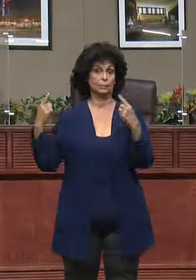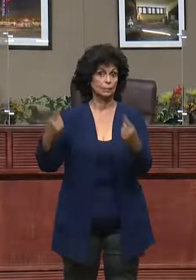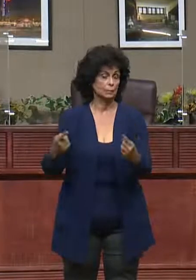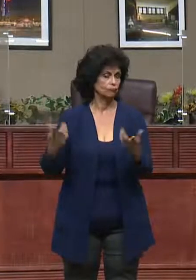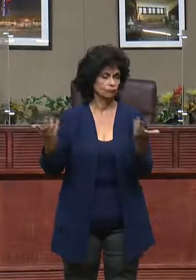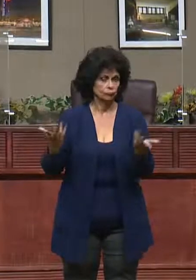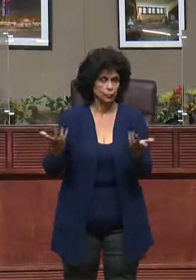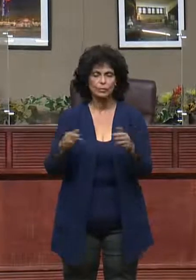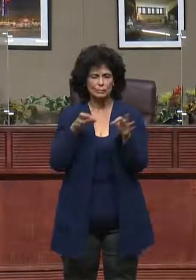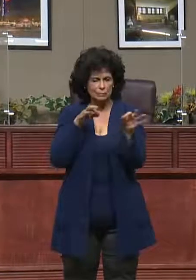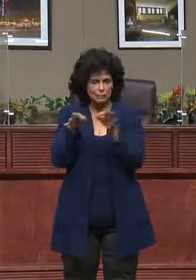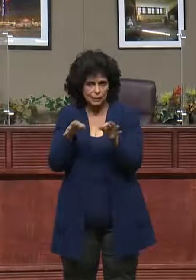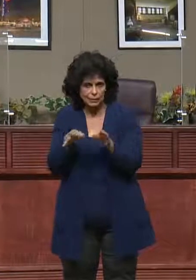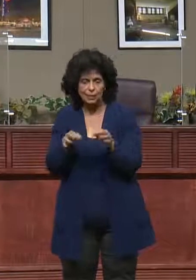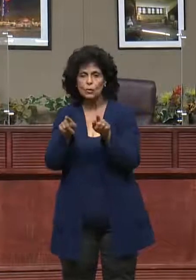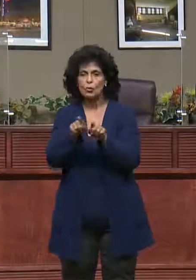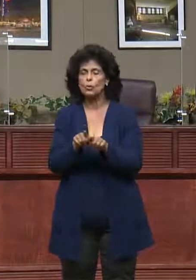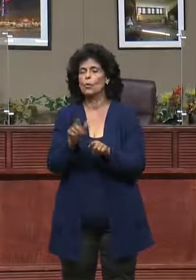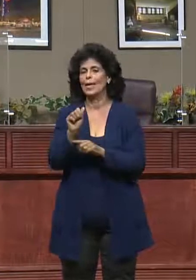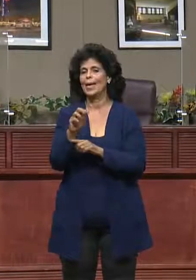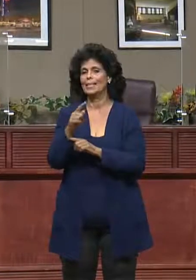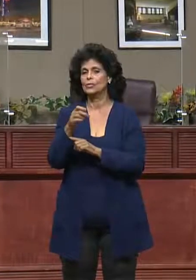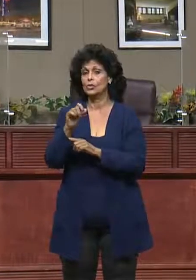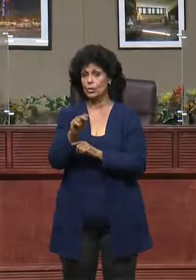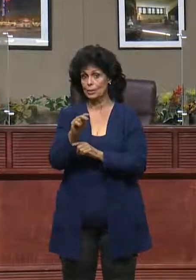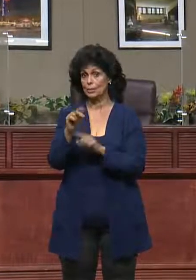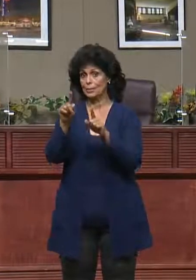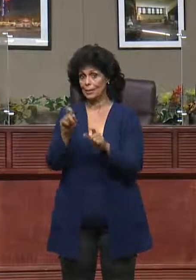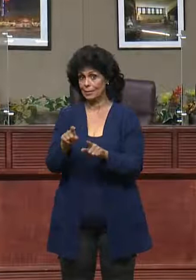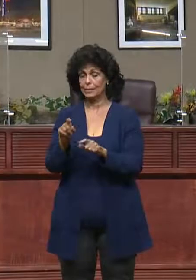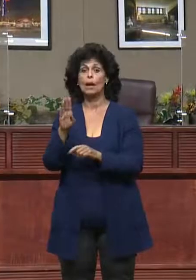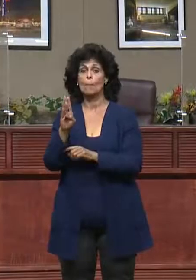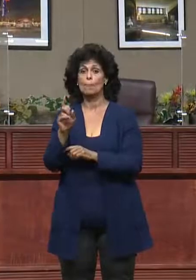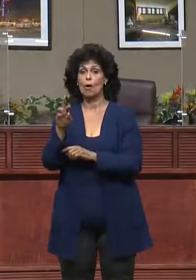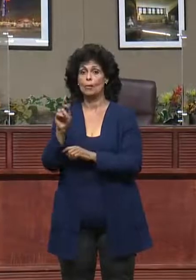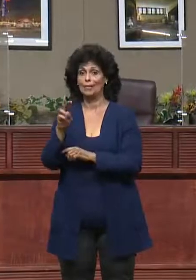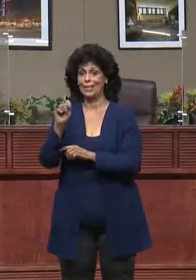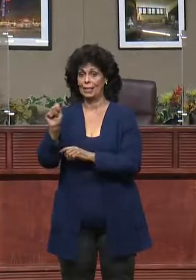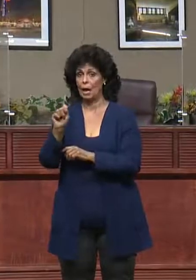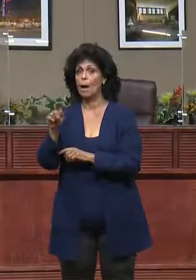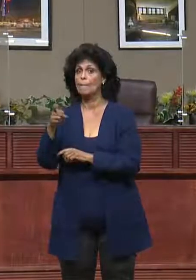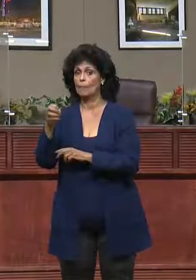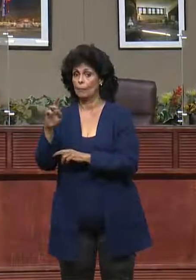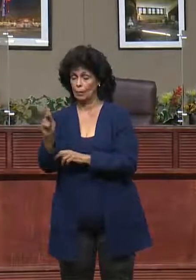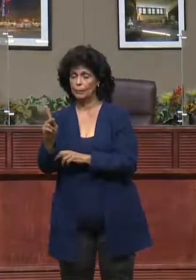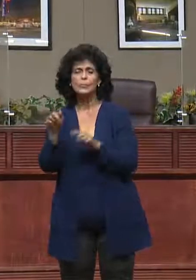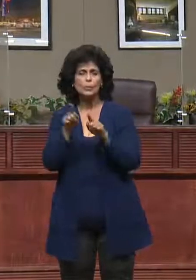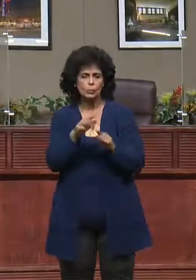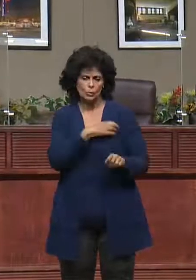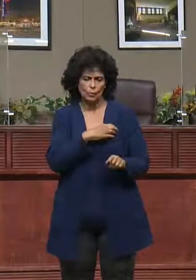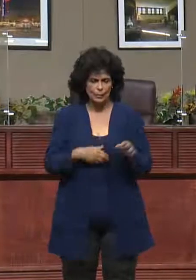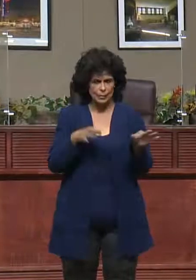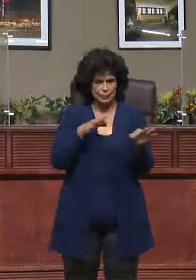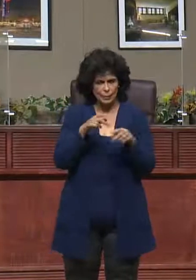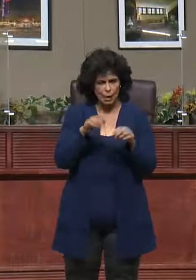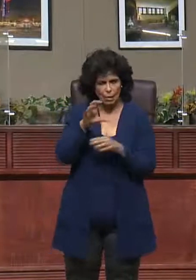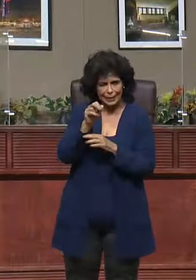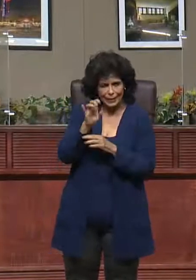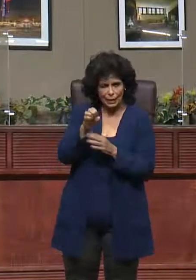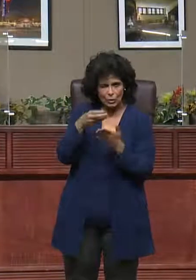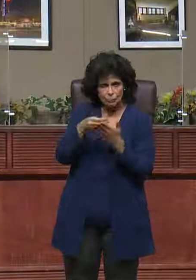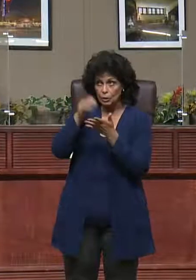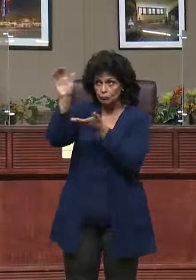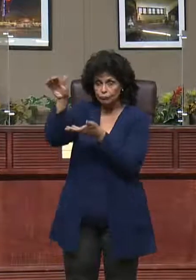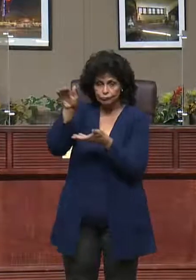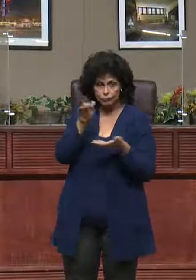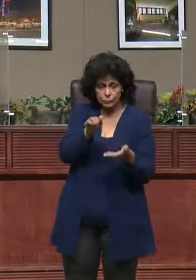and details on antigen testing in Barnett Park. The mayor will also provide details on CARES Act funding and the work of our strike